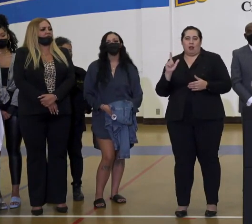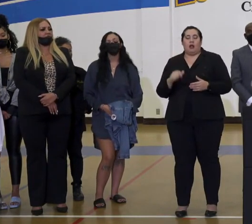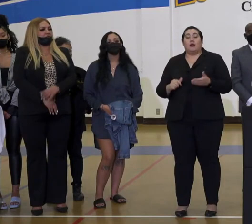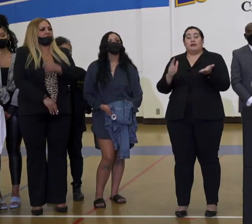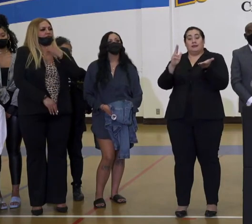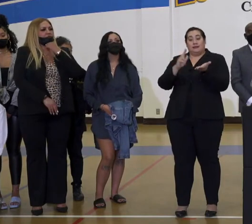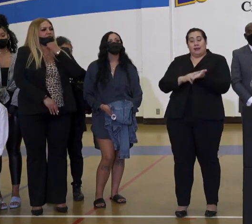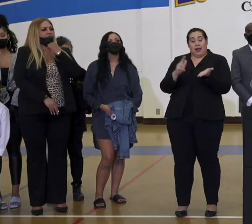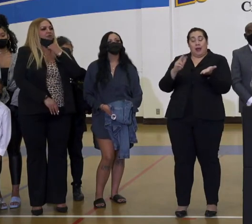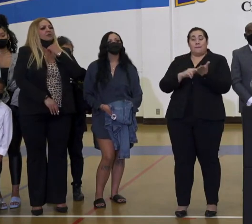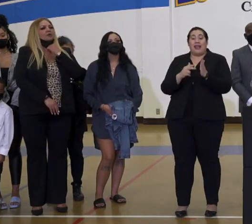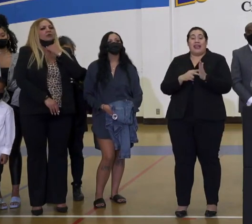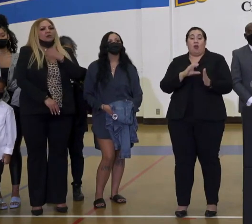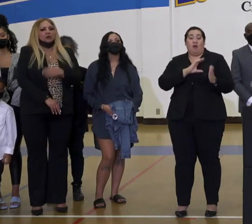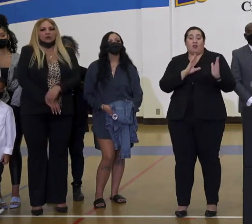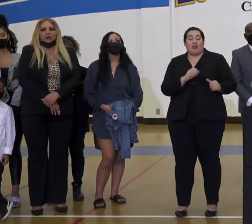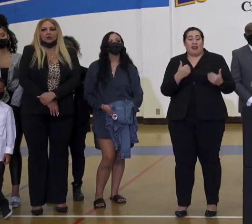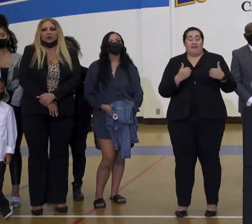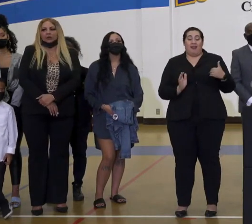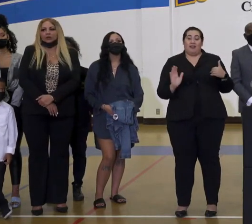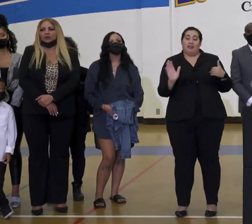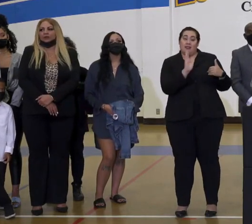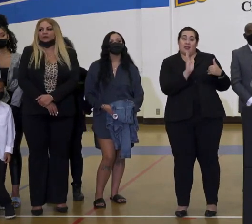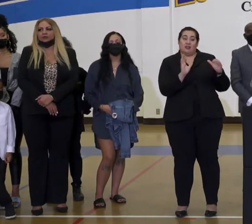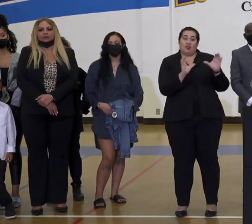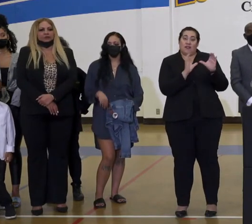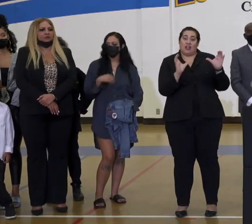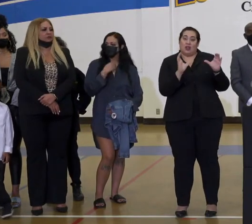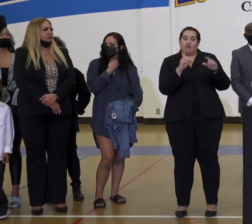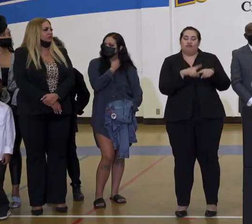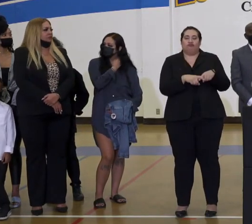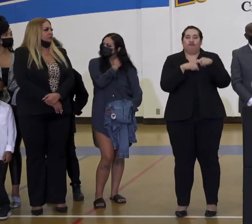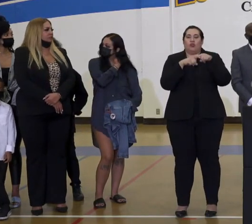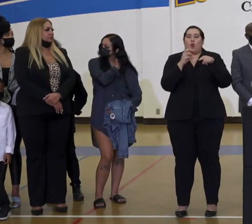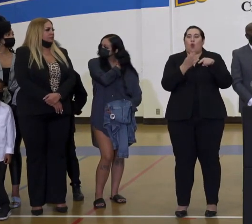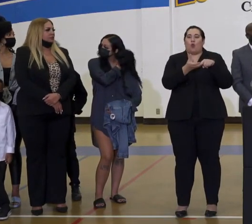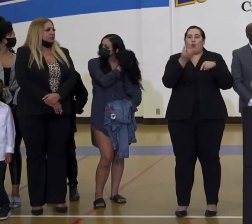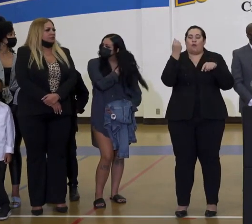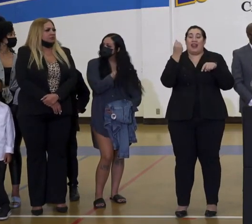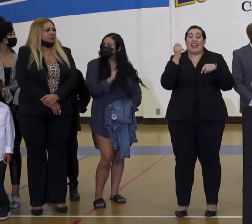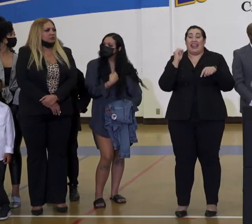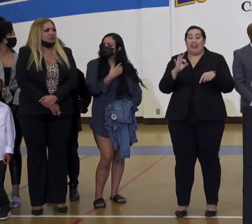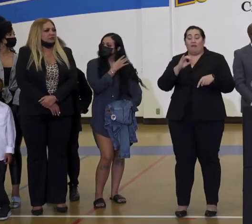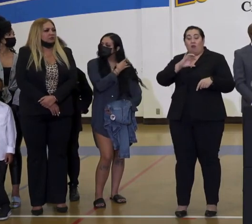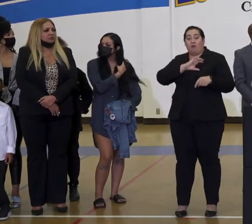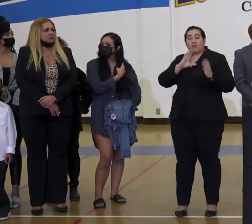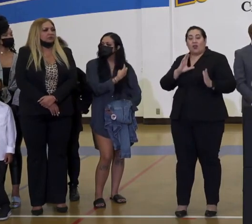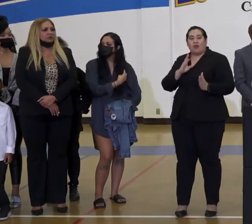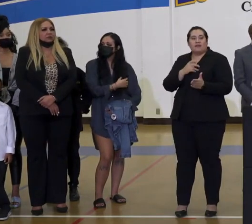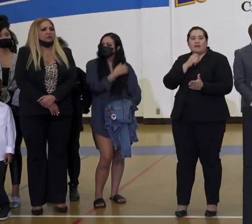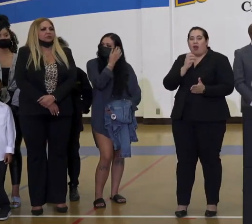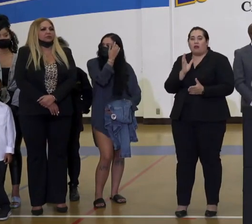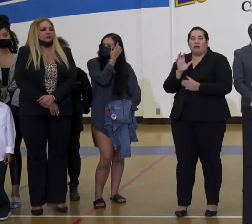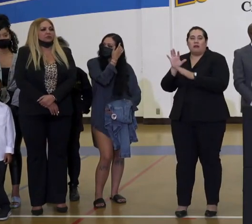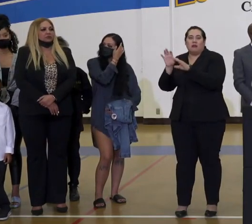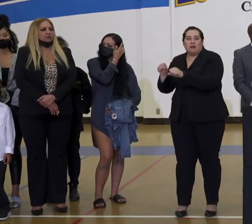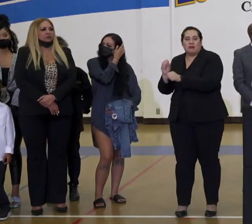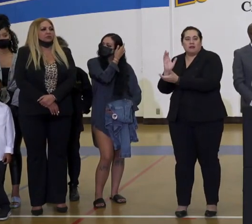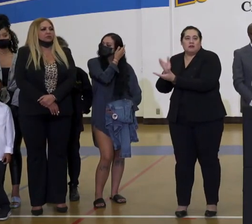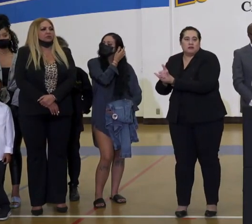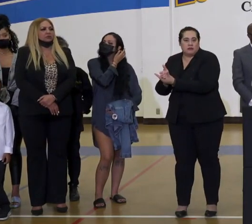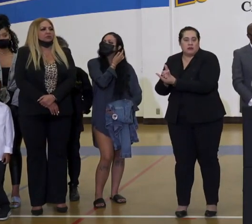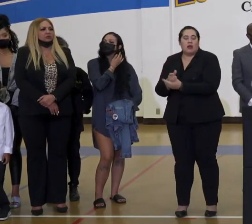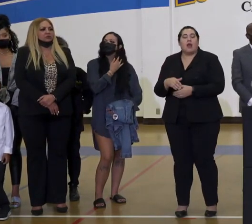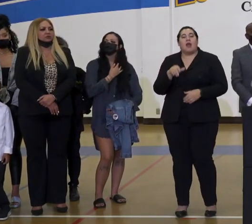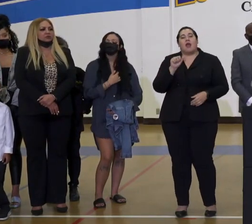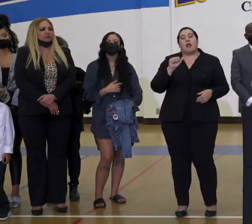officer could have his or her certification suspended or revoked if the officer failed to intervene.